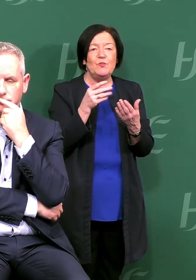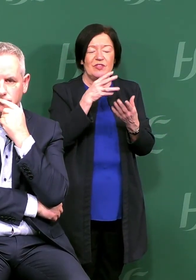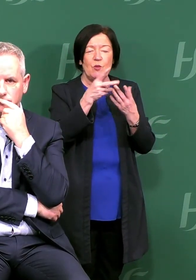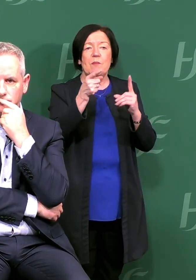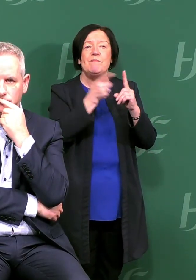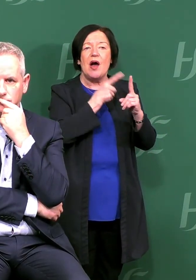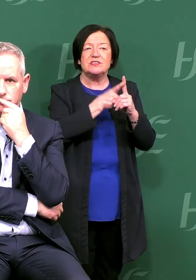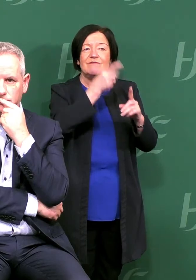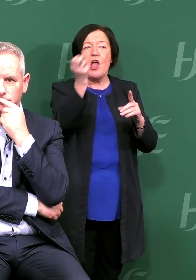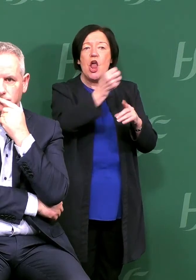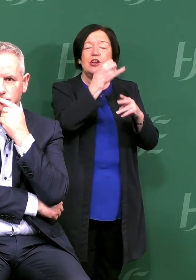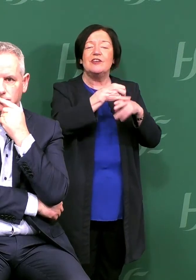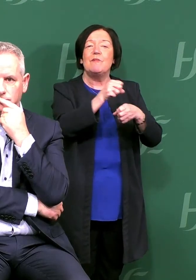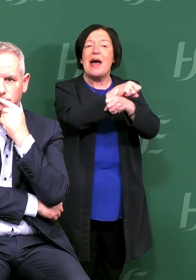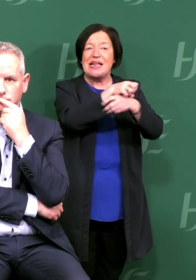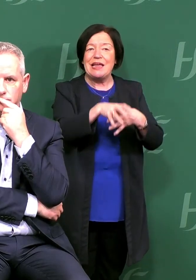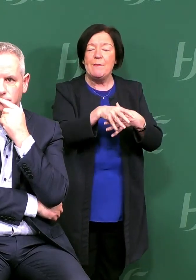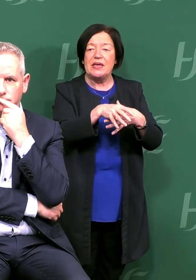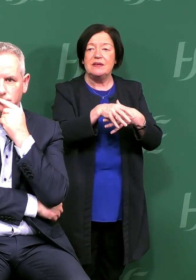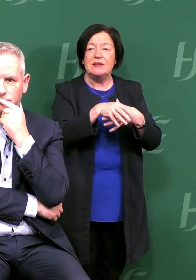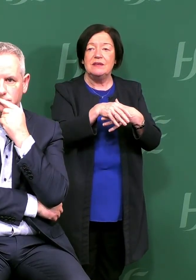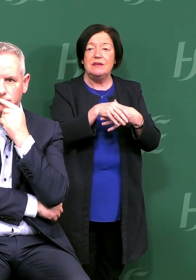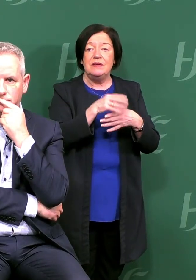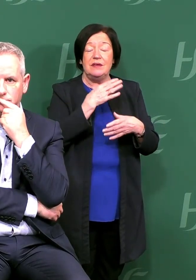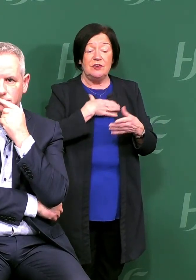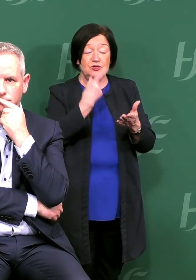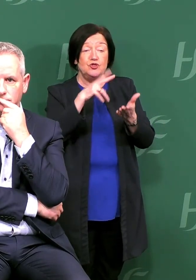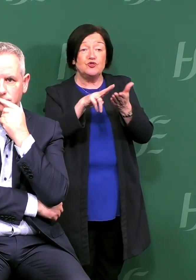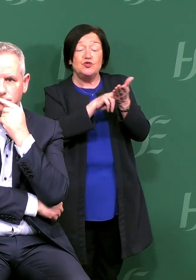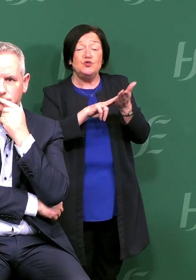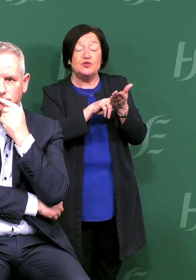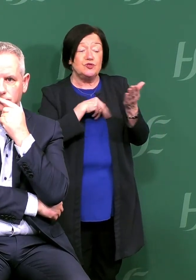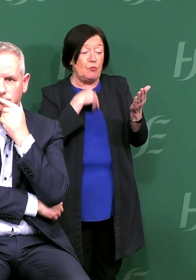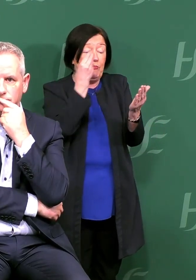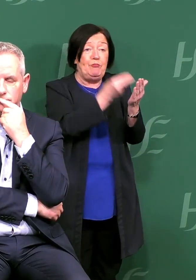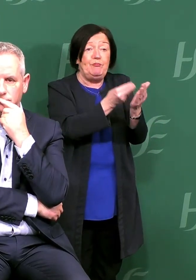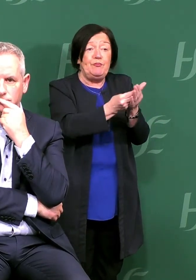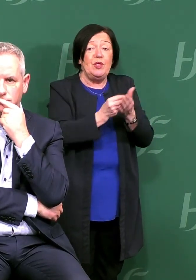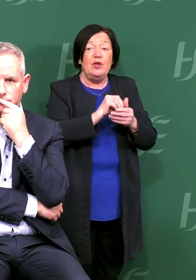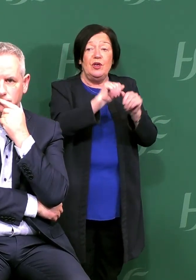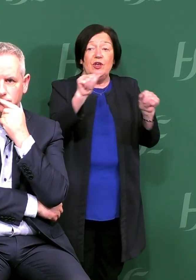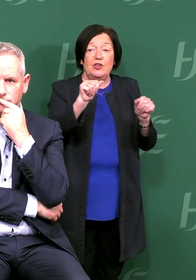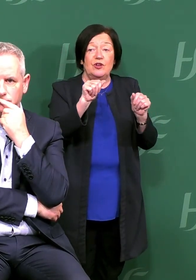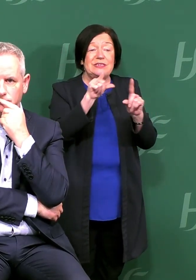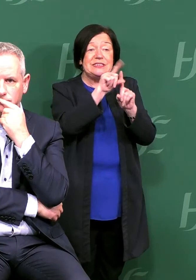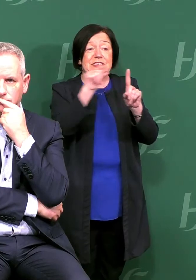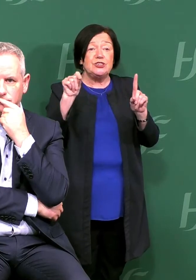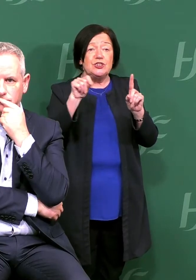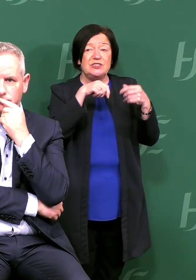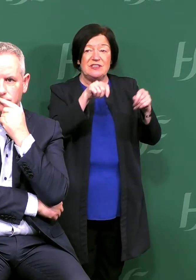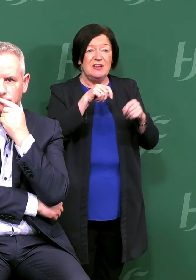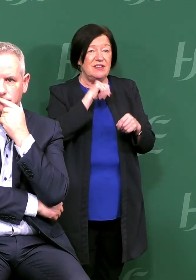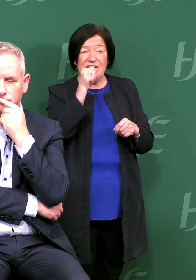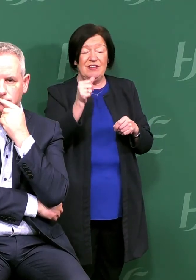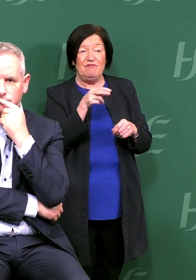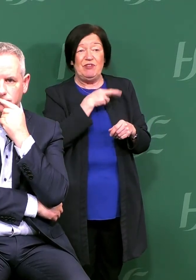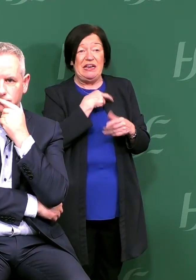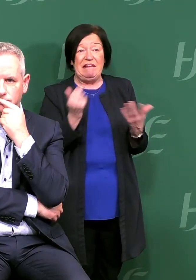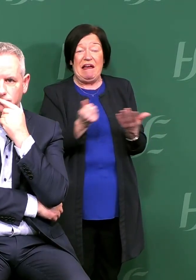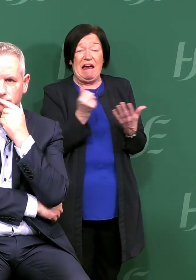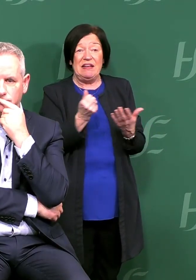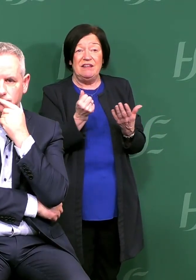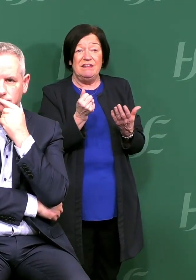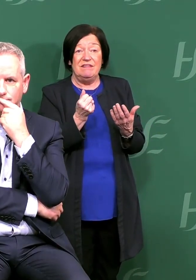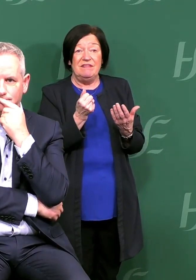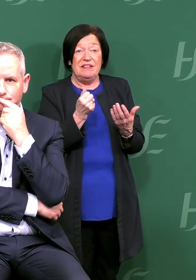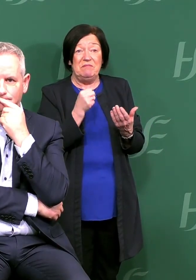positive earlier in the pandemic. Apart from using it to store your digital cert, it doesn't seem to have any real